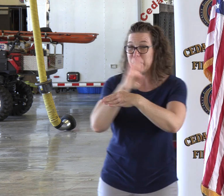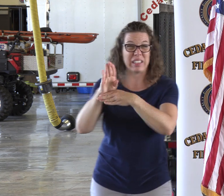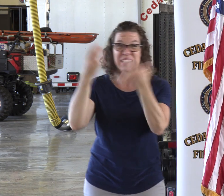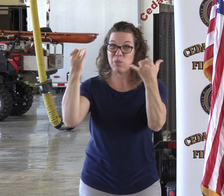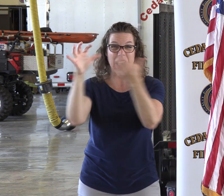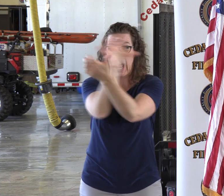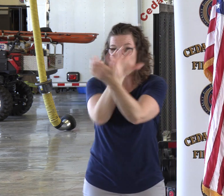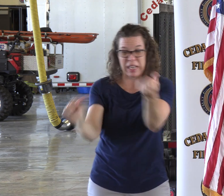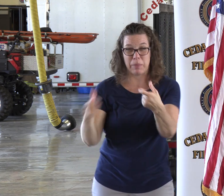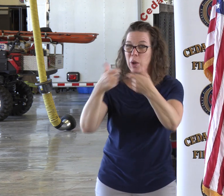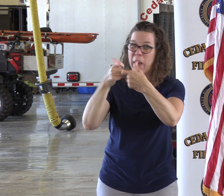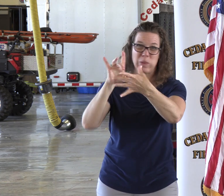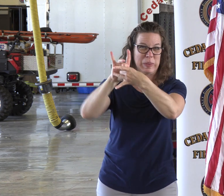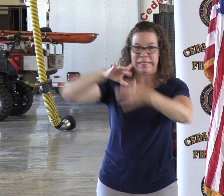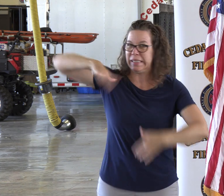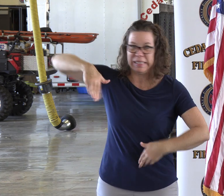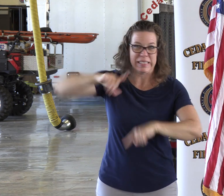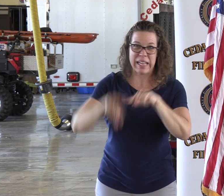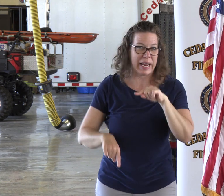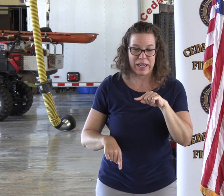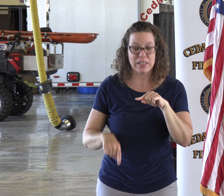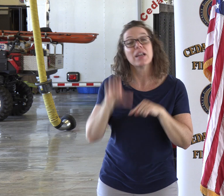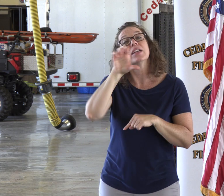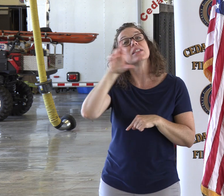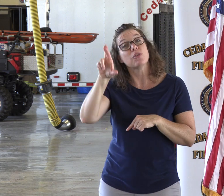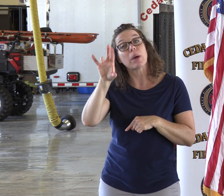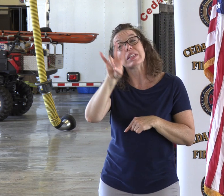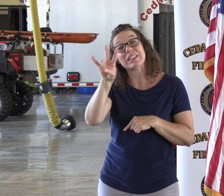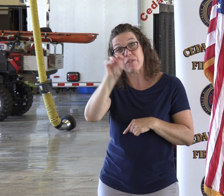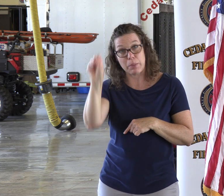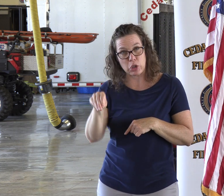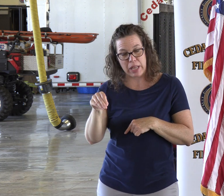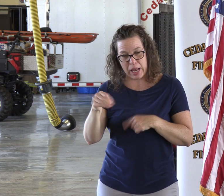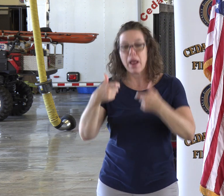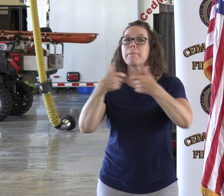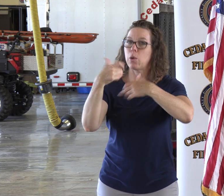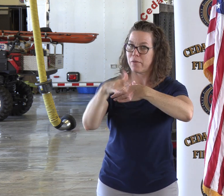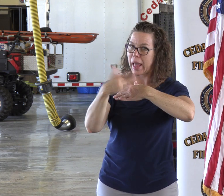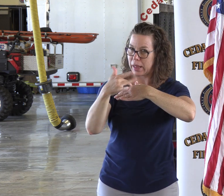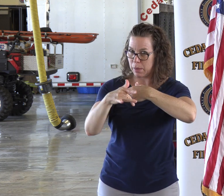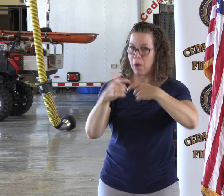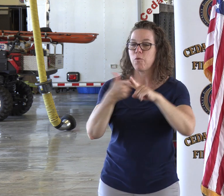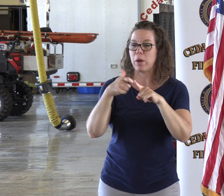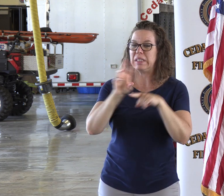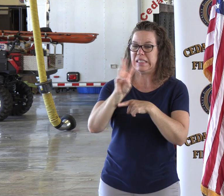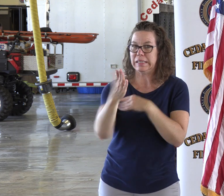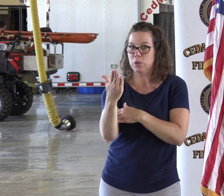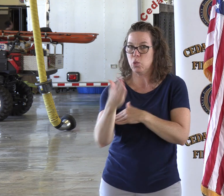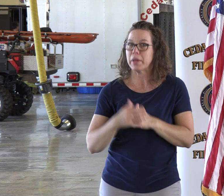power at this time. In Cedar Rapids, nearly 77% of customers had power available to them as of 6 this